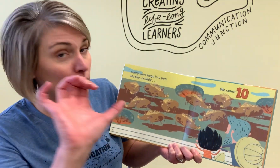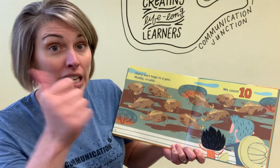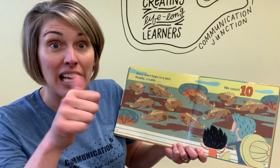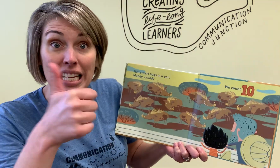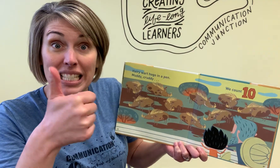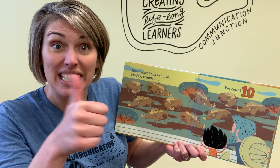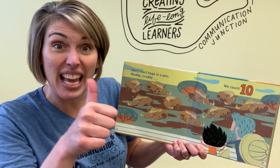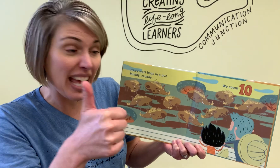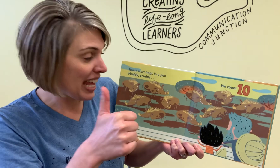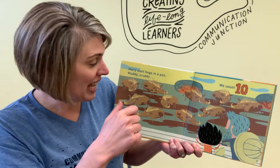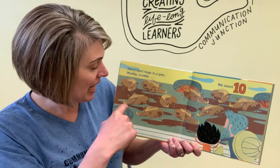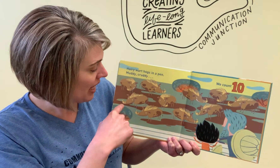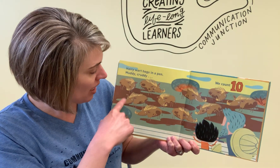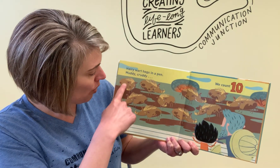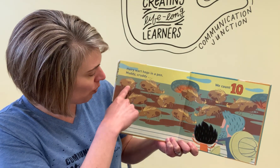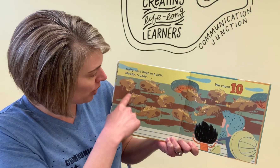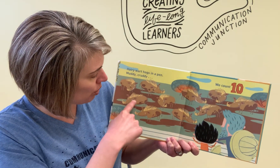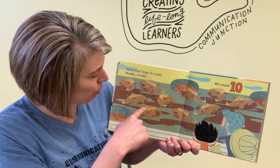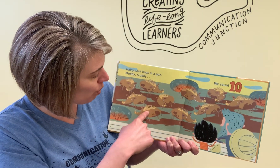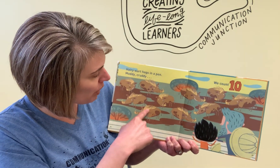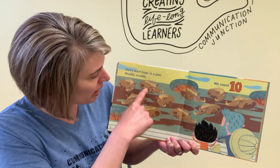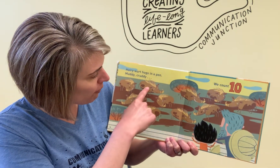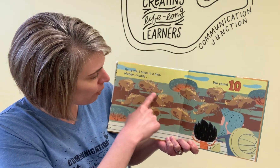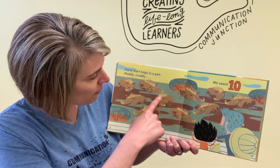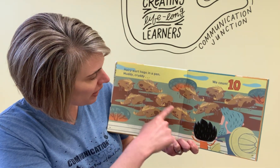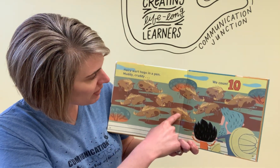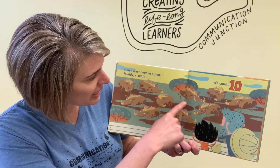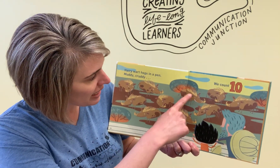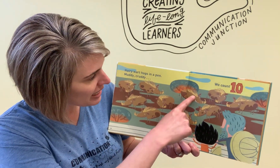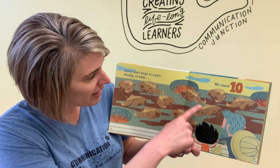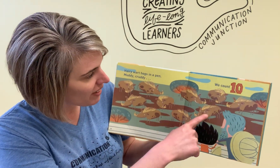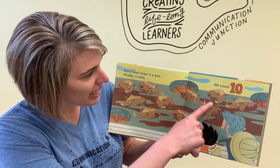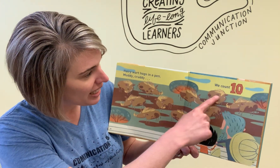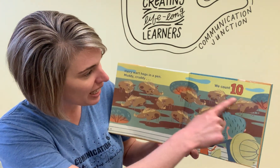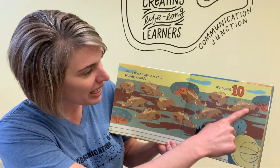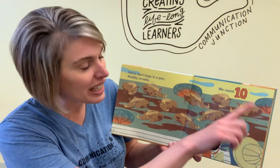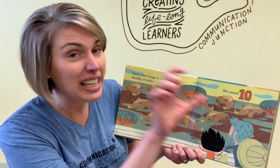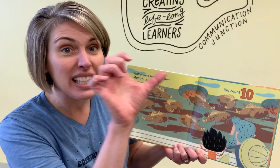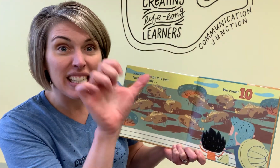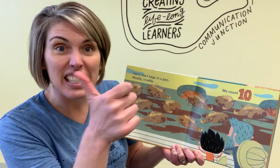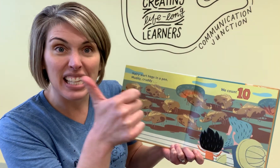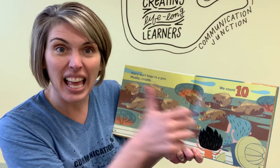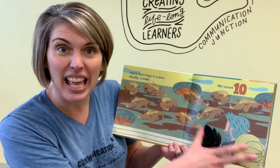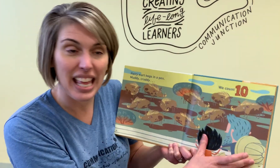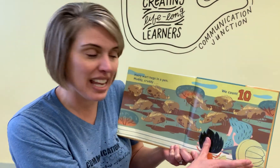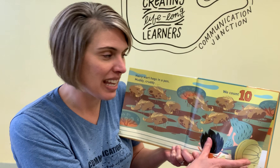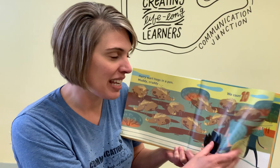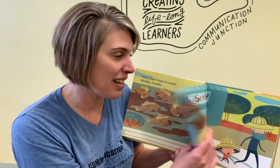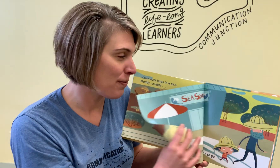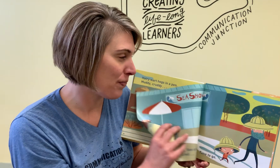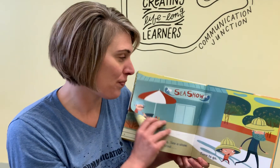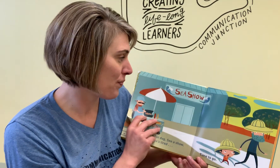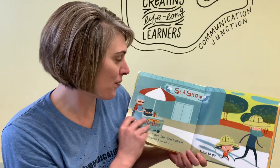count 10. 1, 2, 3, 4, 5, 6, 7, 8, 9, 10.